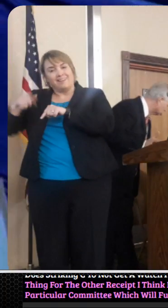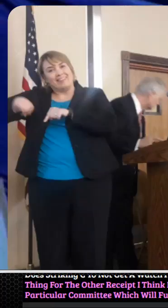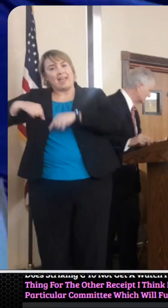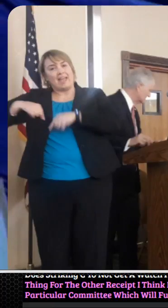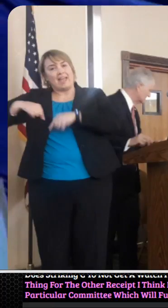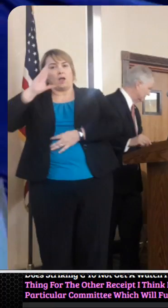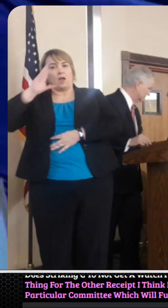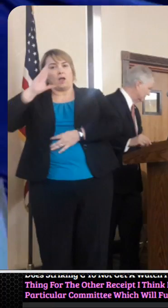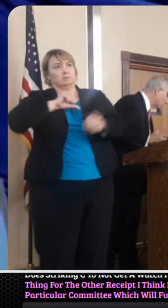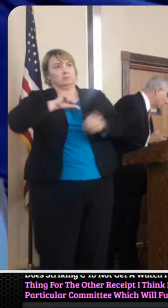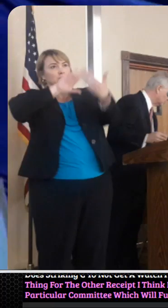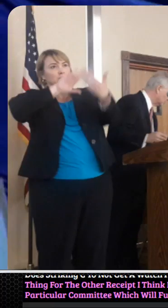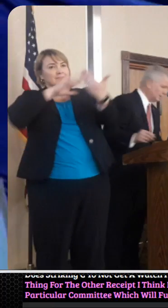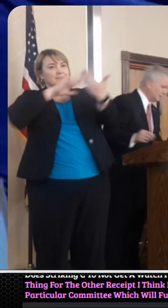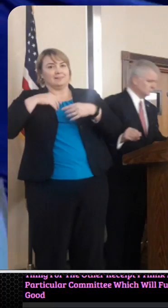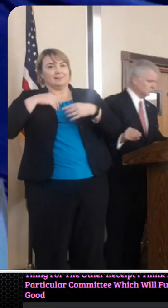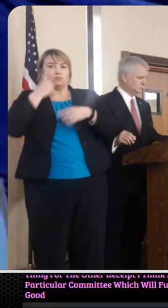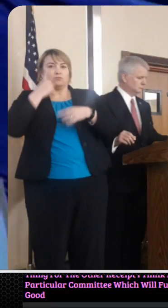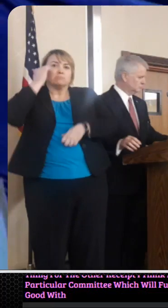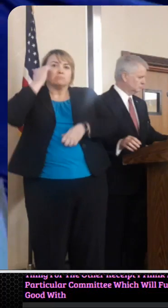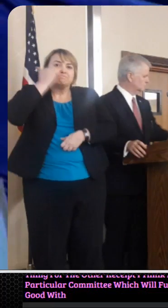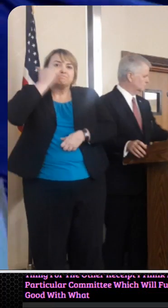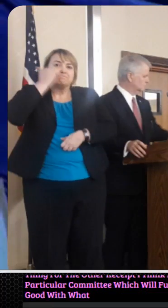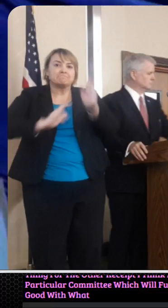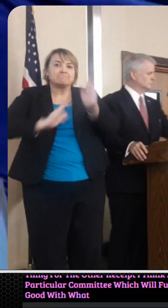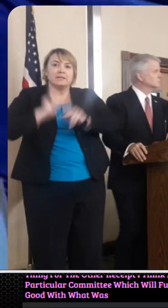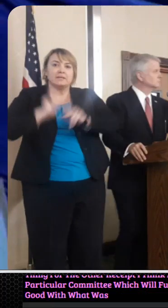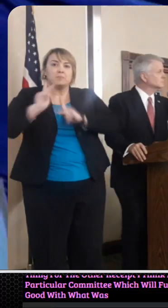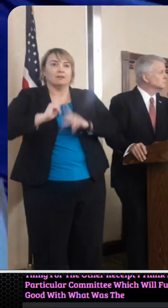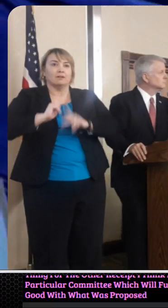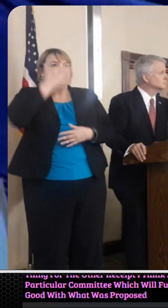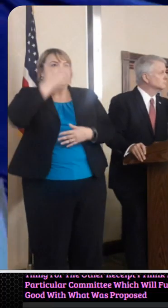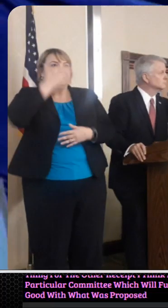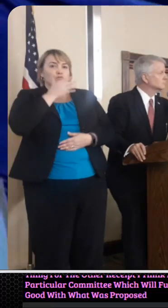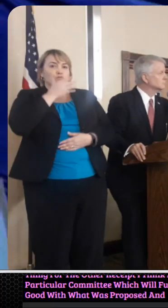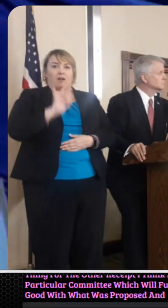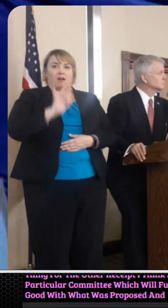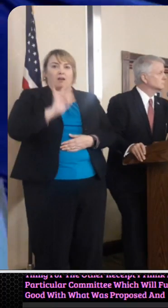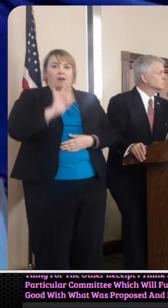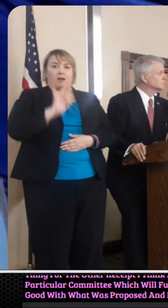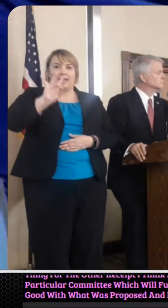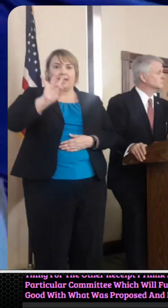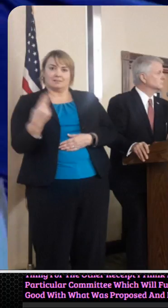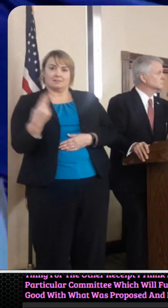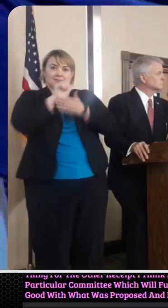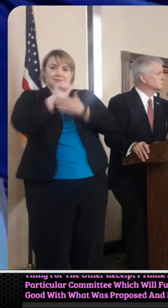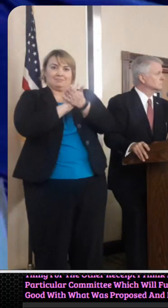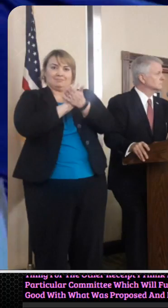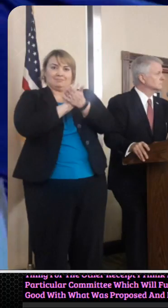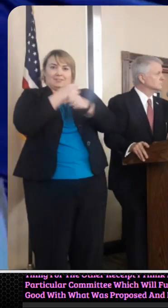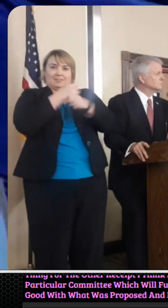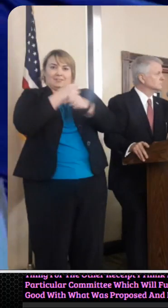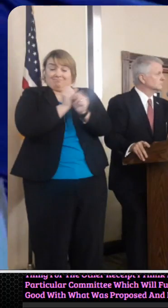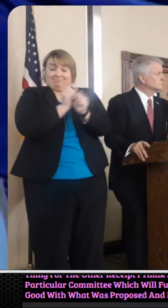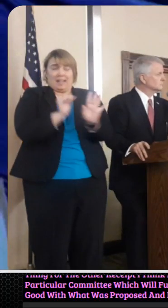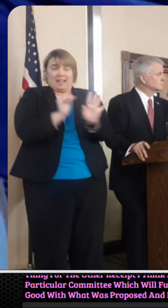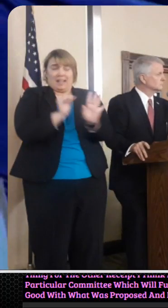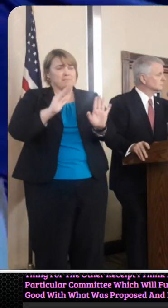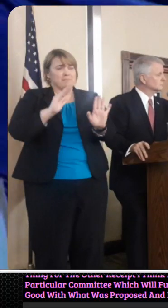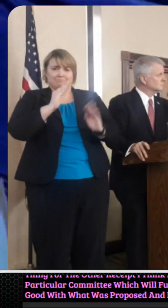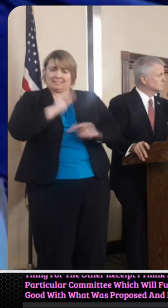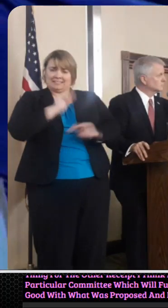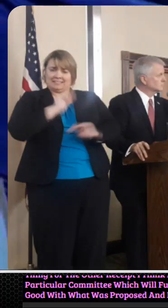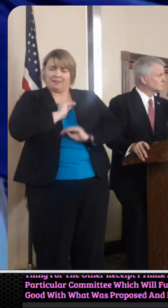legislature. I'm completely good with what was proposed and noticed. The reason I wanted to make